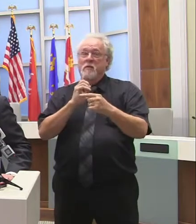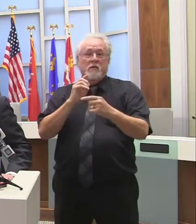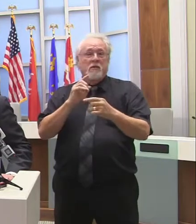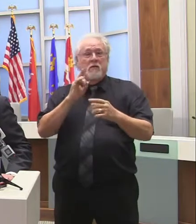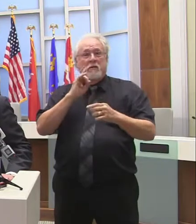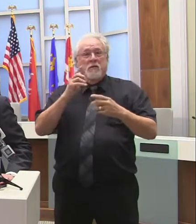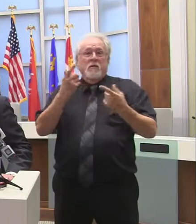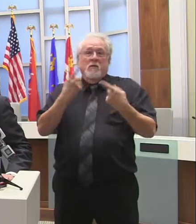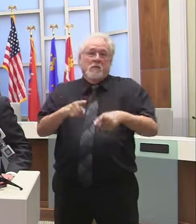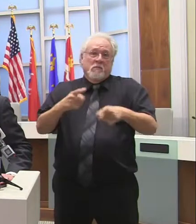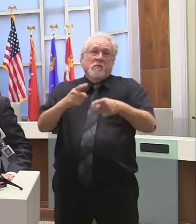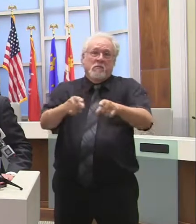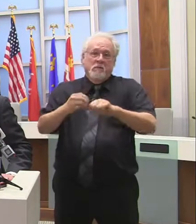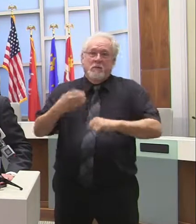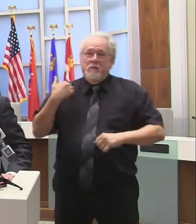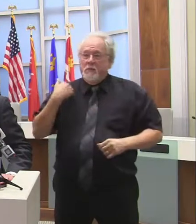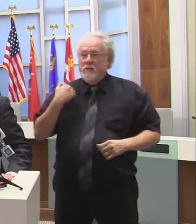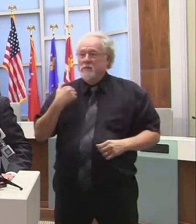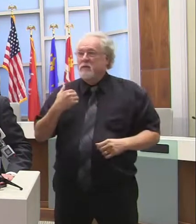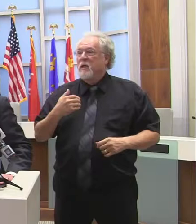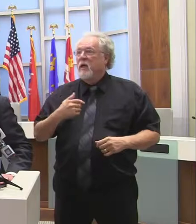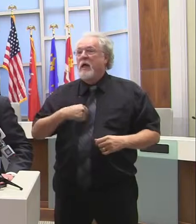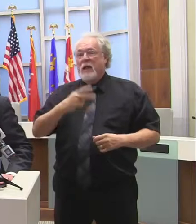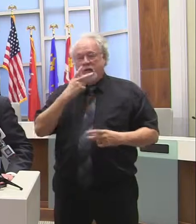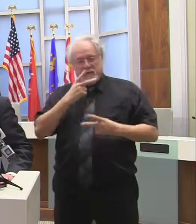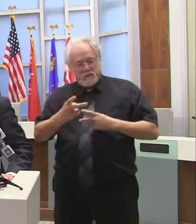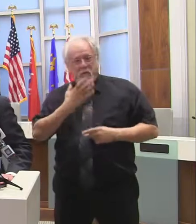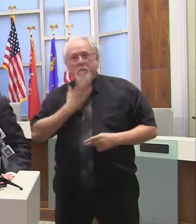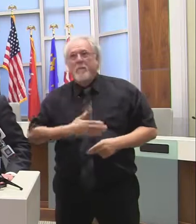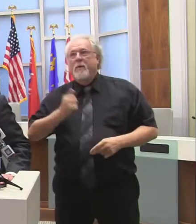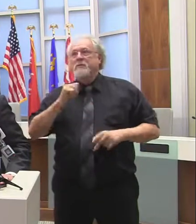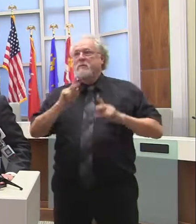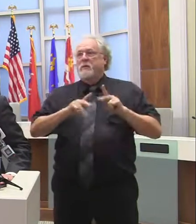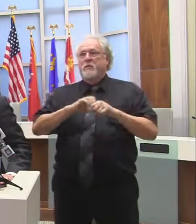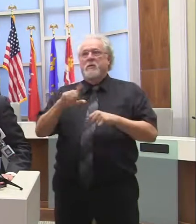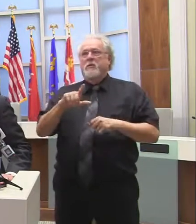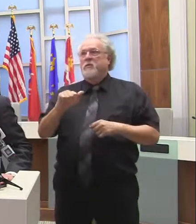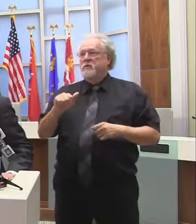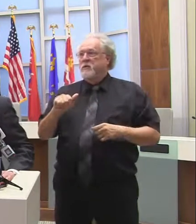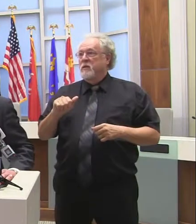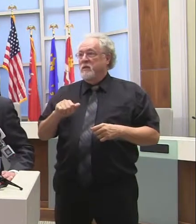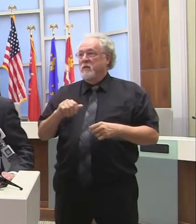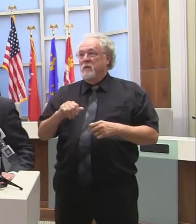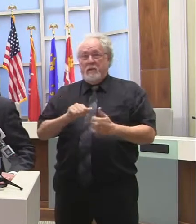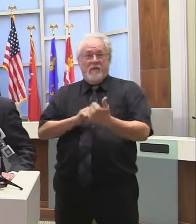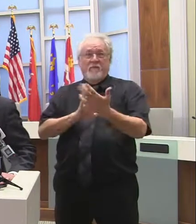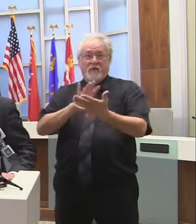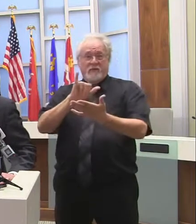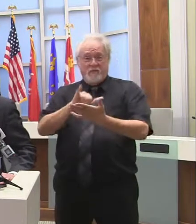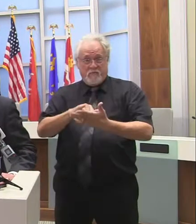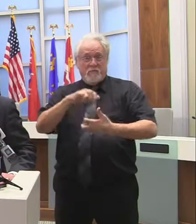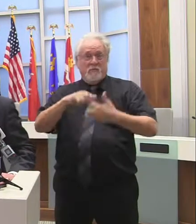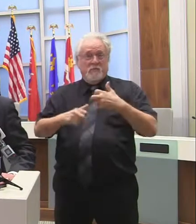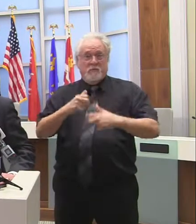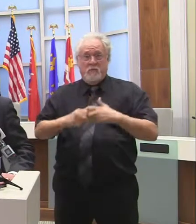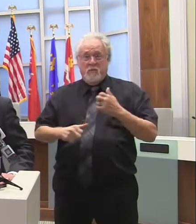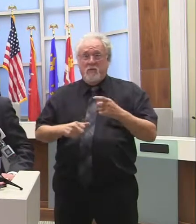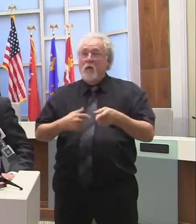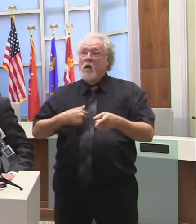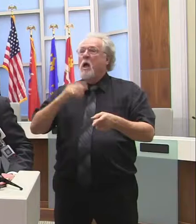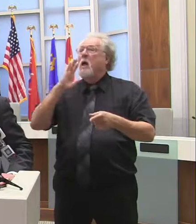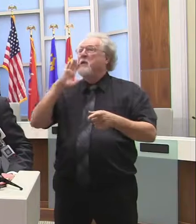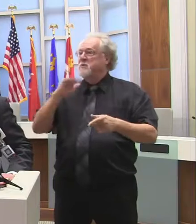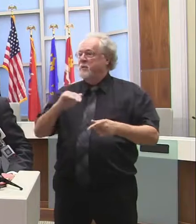past. And I've seen the very best of the people of Louisiana in the face of adversity. I